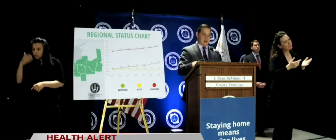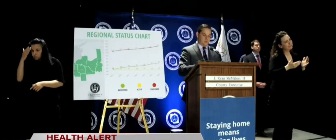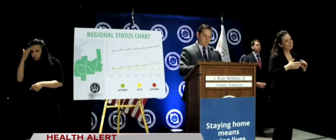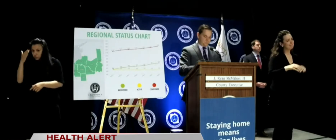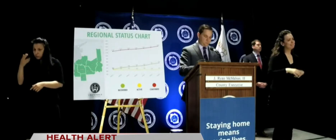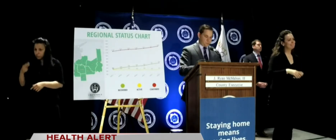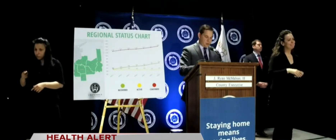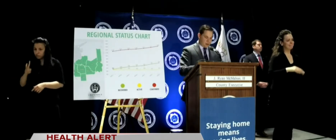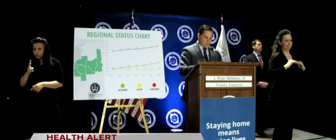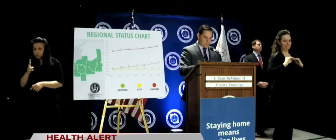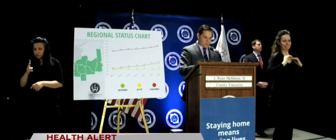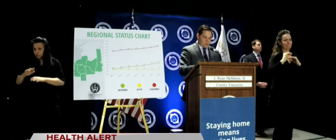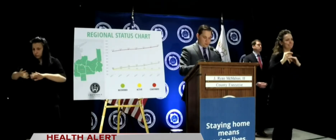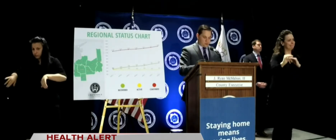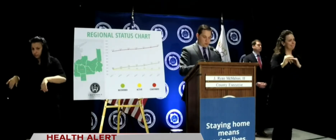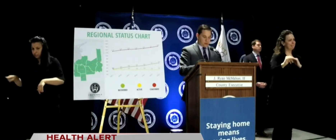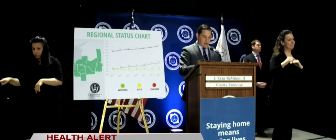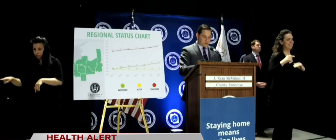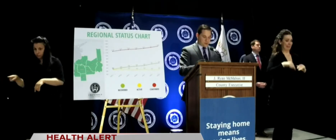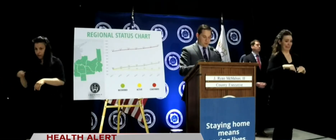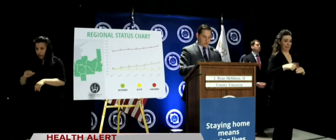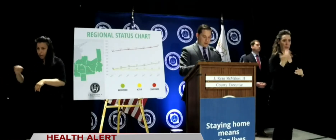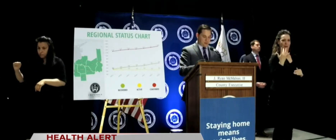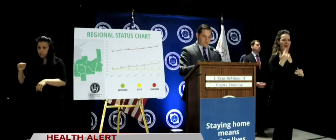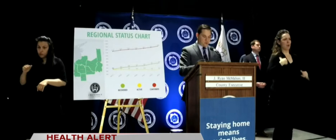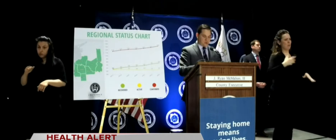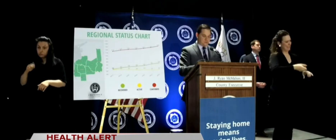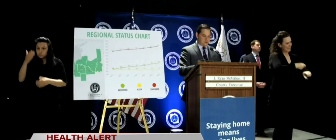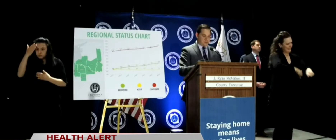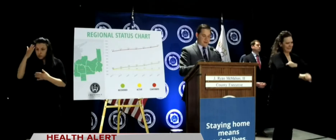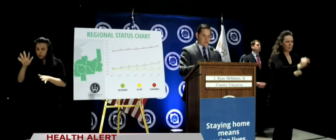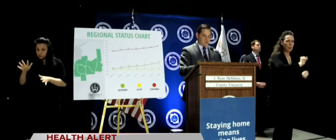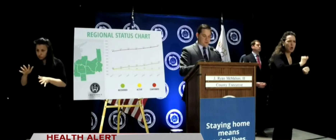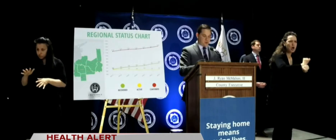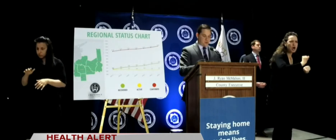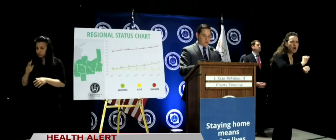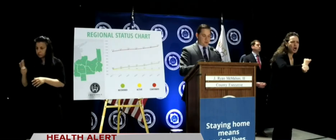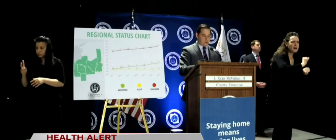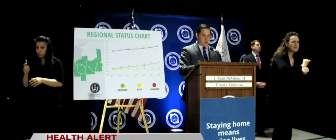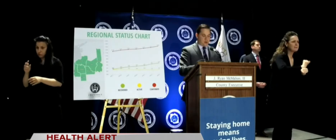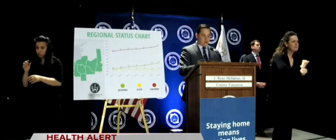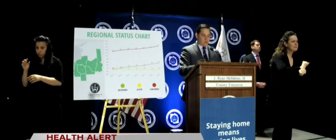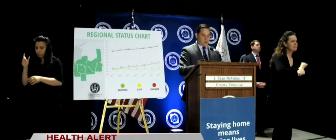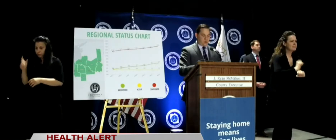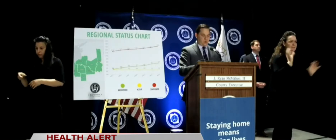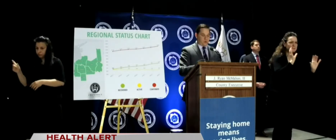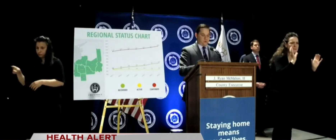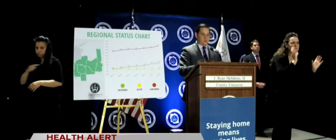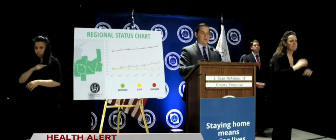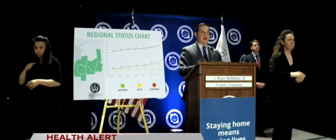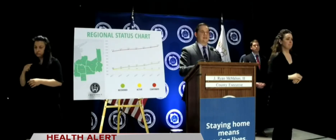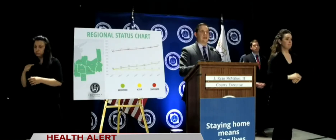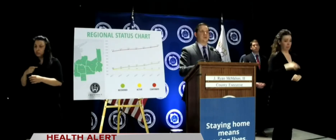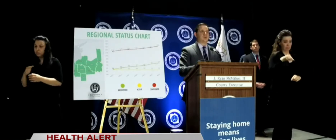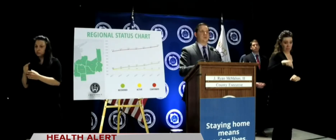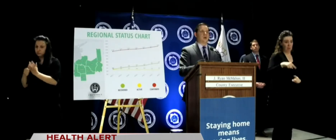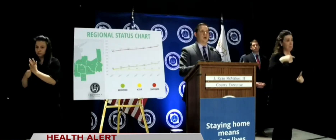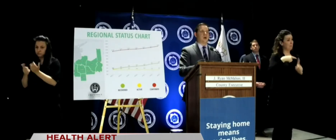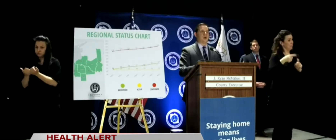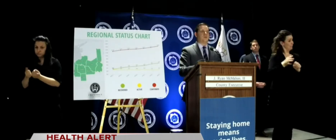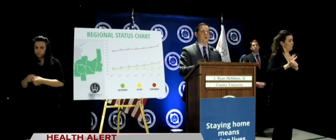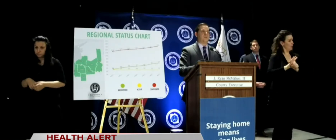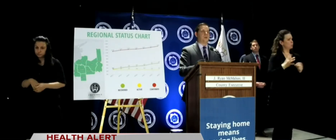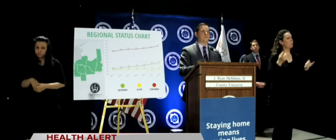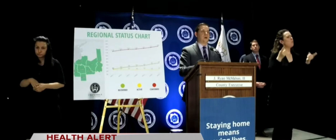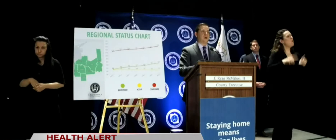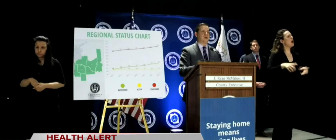proactive now. So again, just to remind individuals, after the positive result, we are going to contact you, our